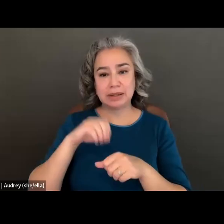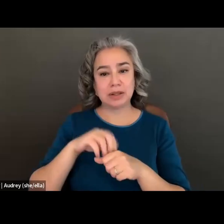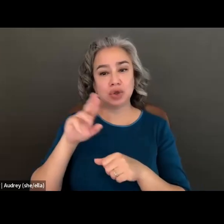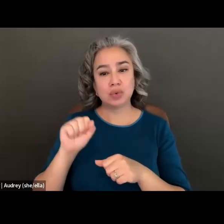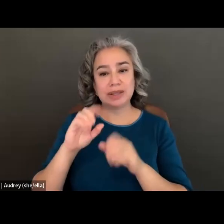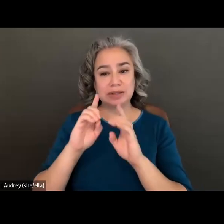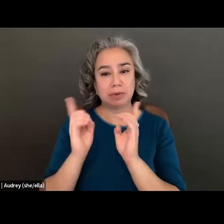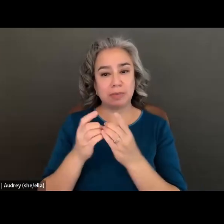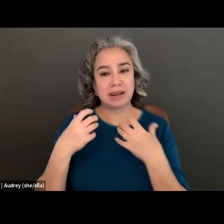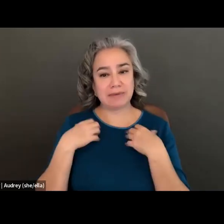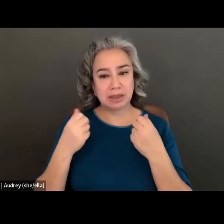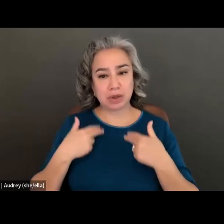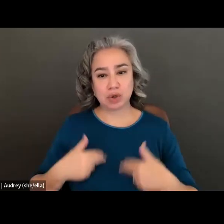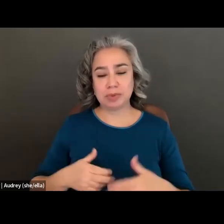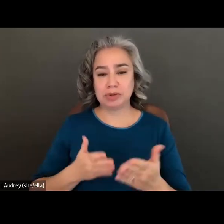Health and Human Services.